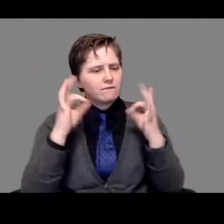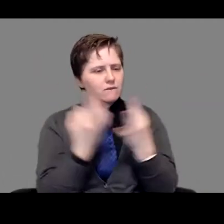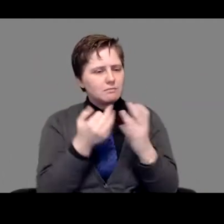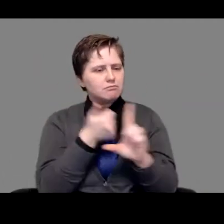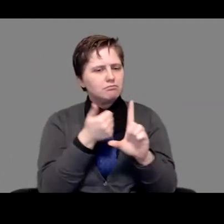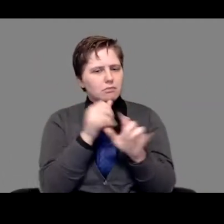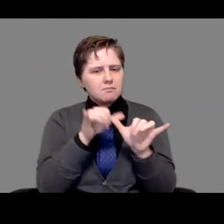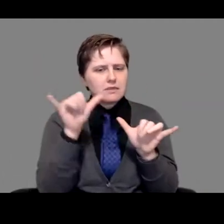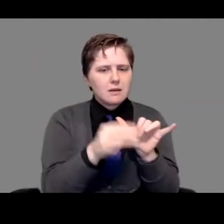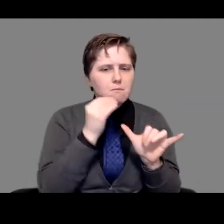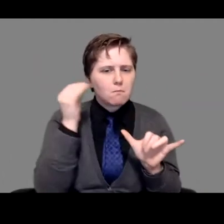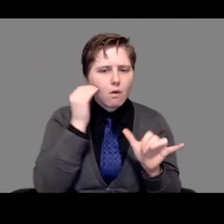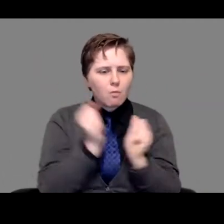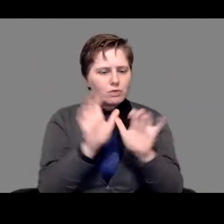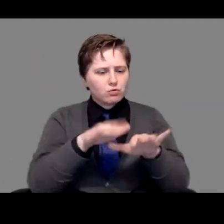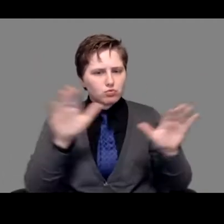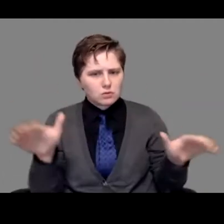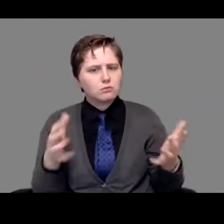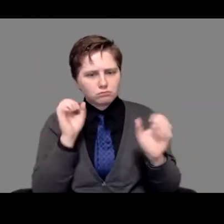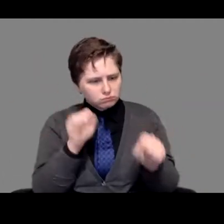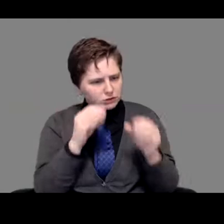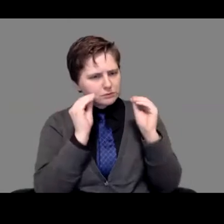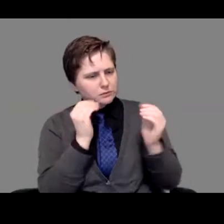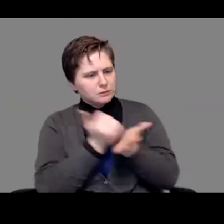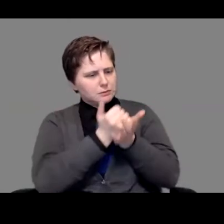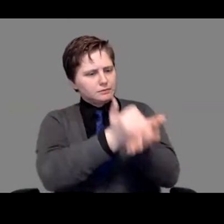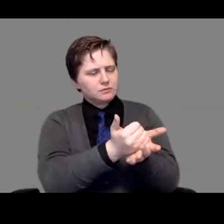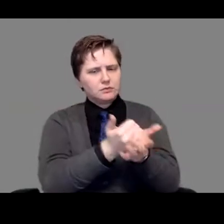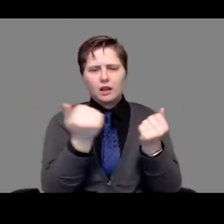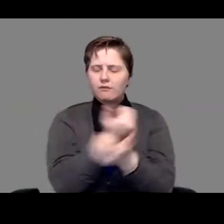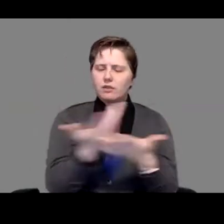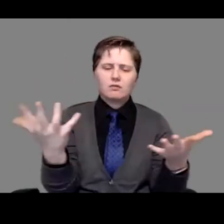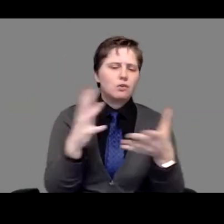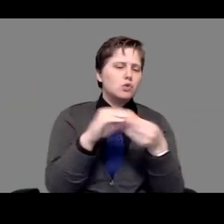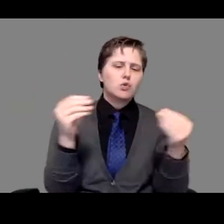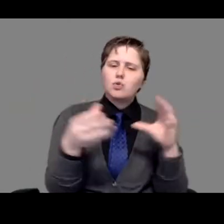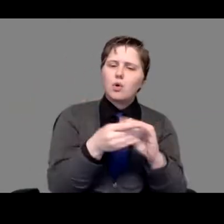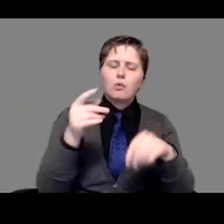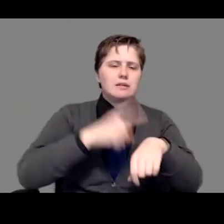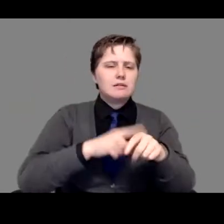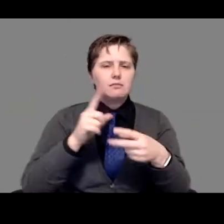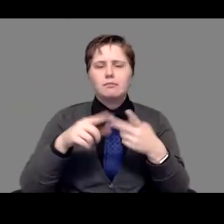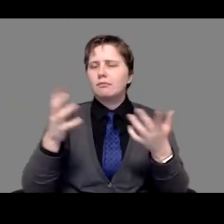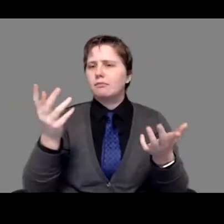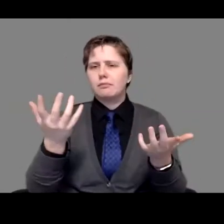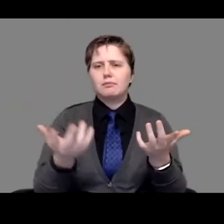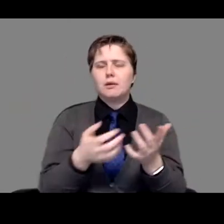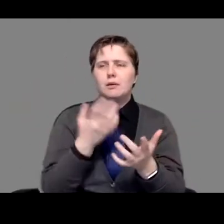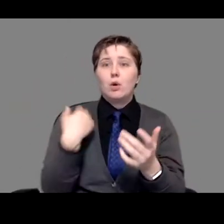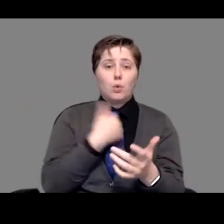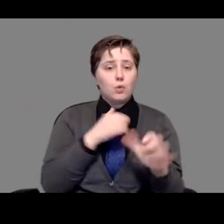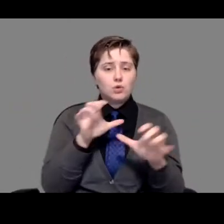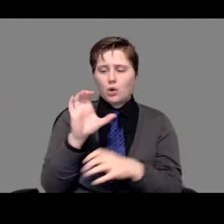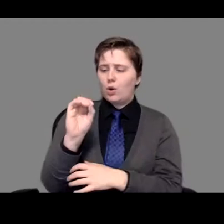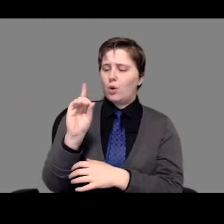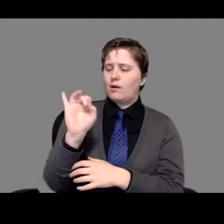home with their children. And I think it's everything from story times to you'll find we do